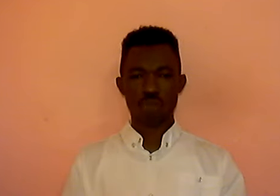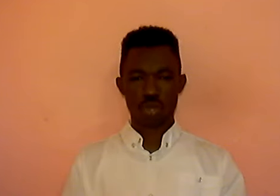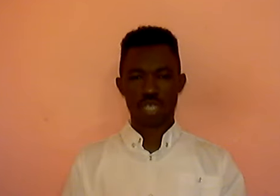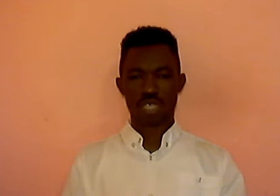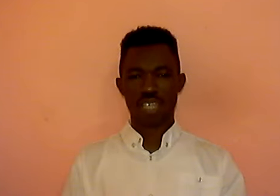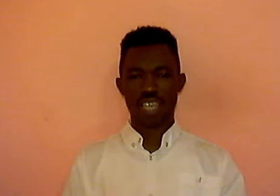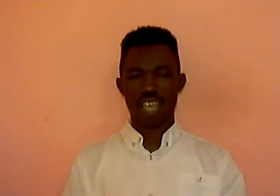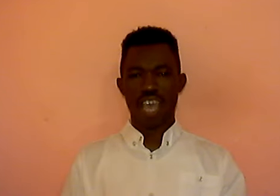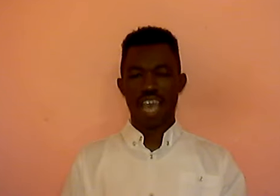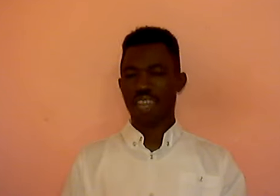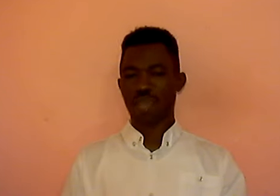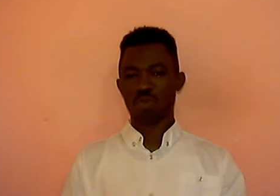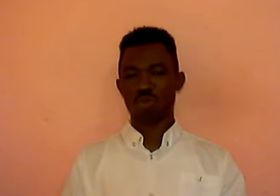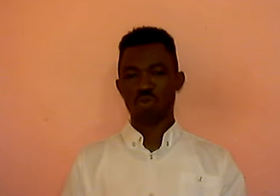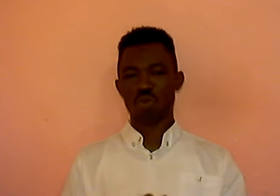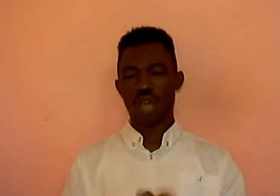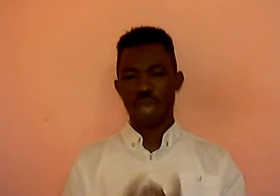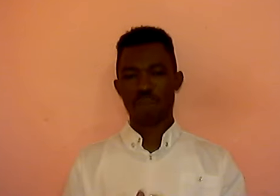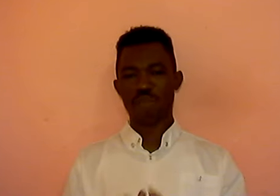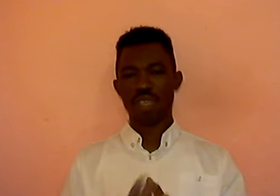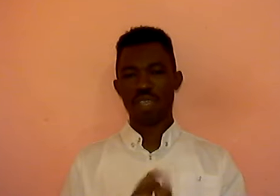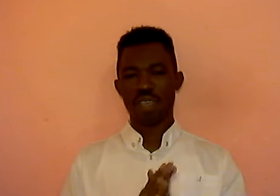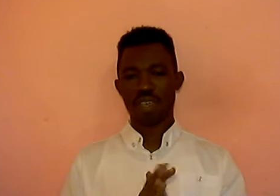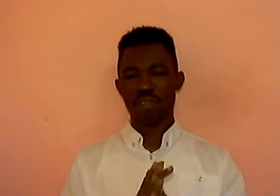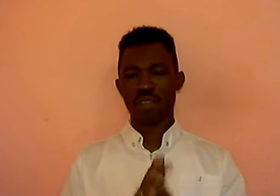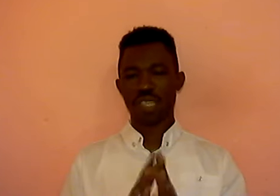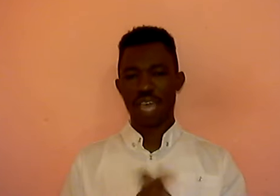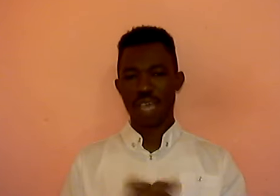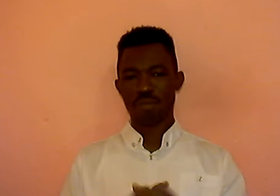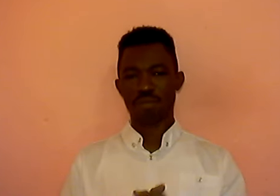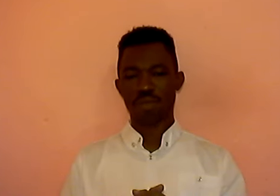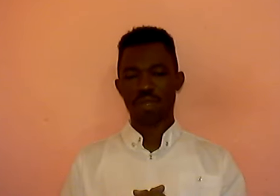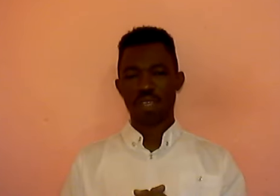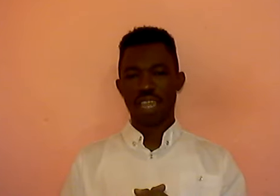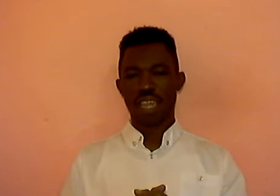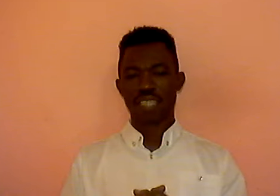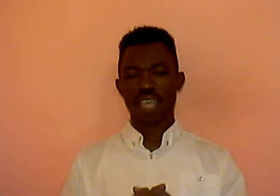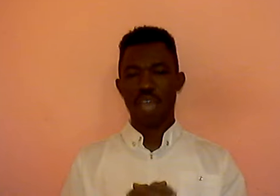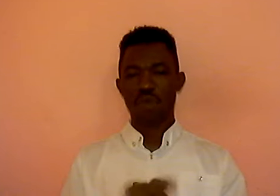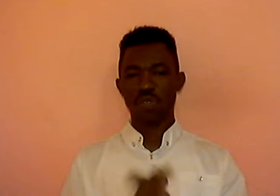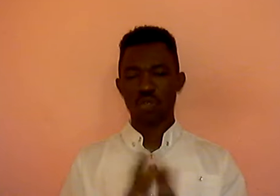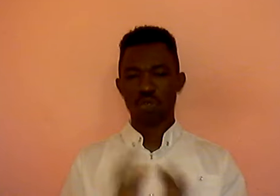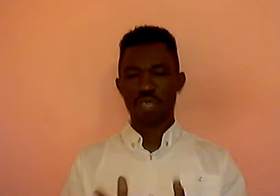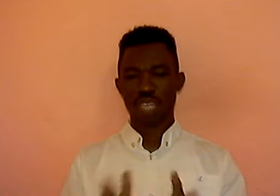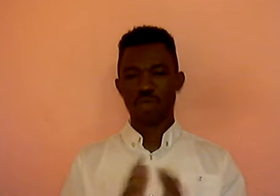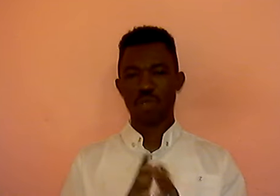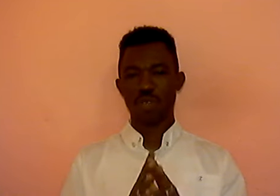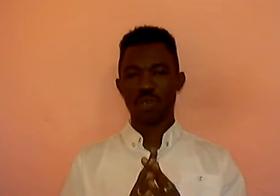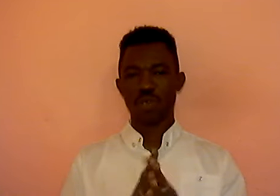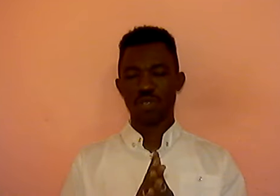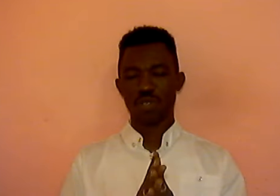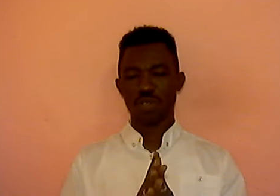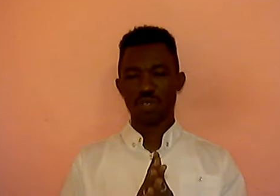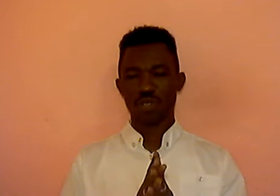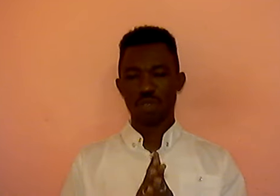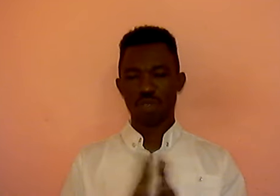much. And I'm so happy every time that I want to speak out what God revealed